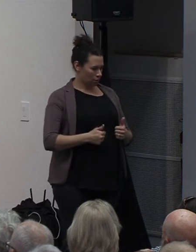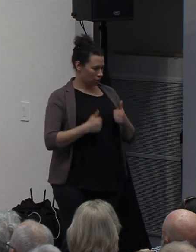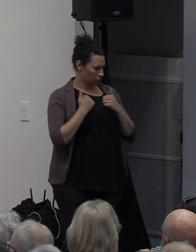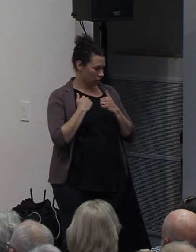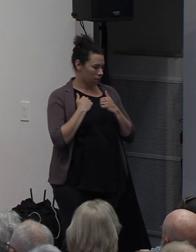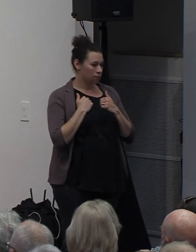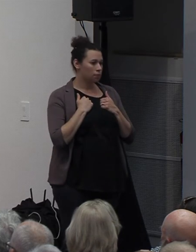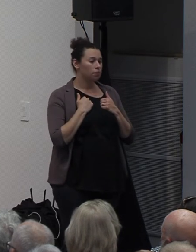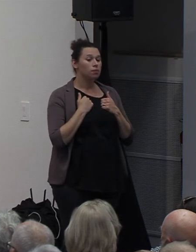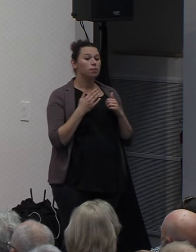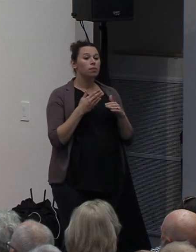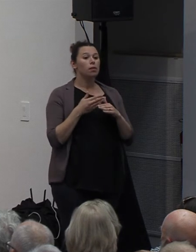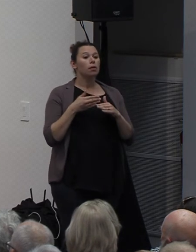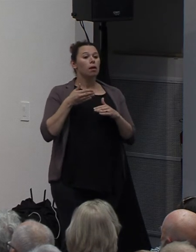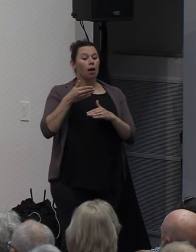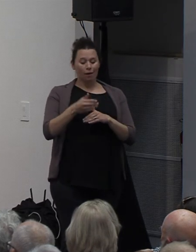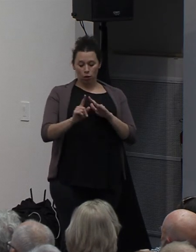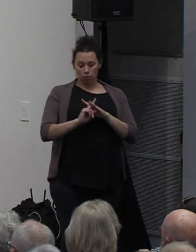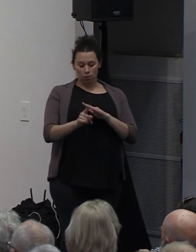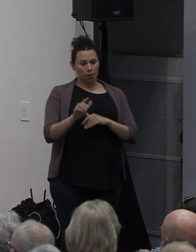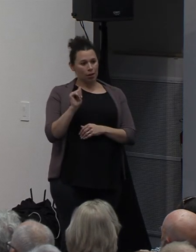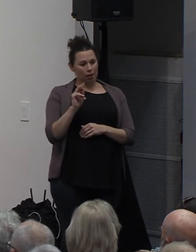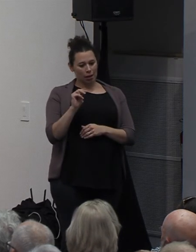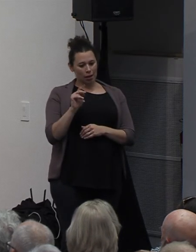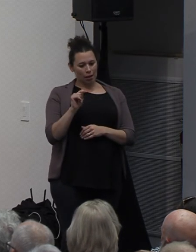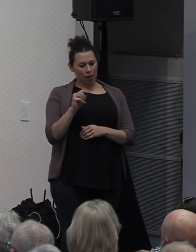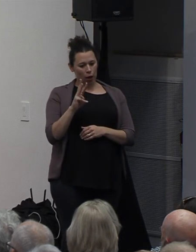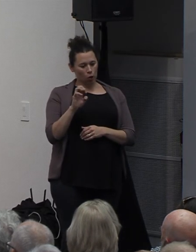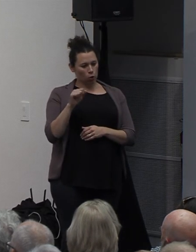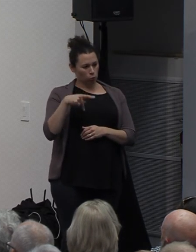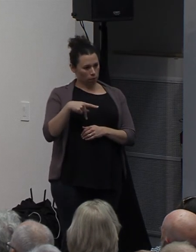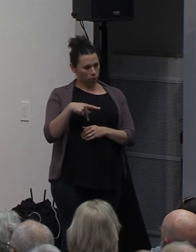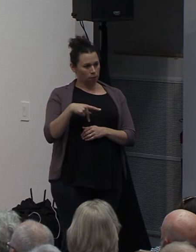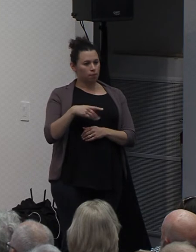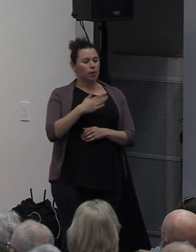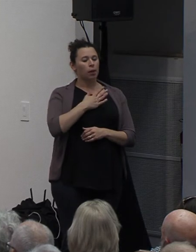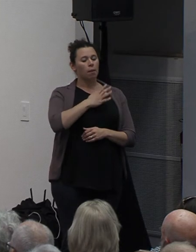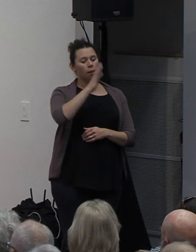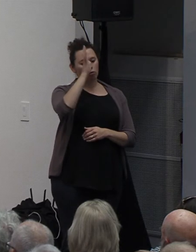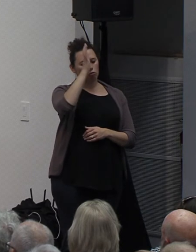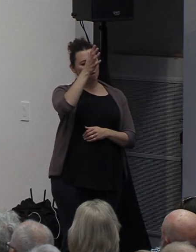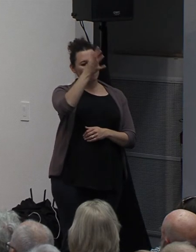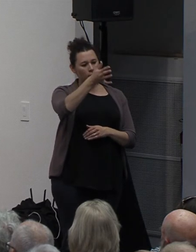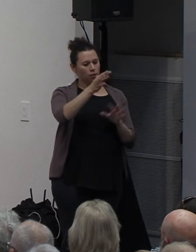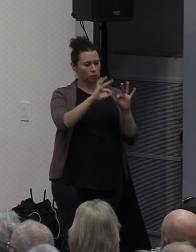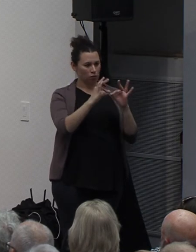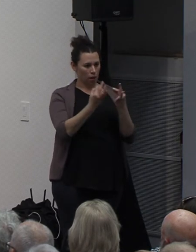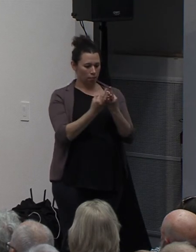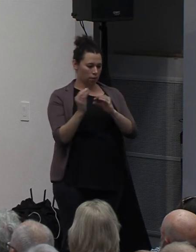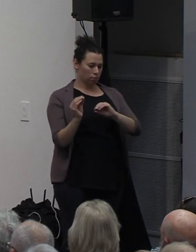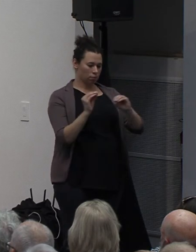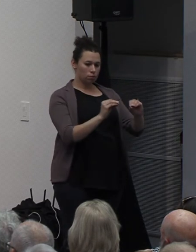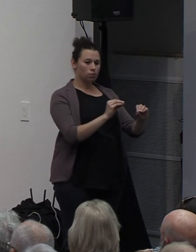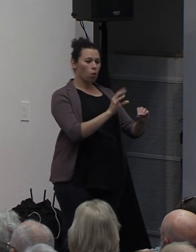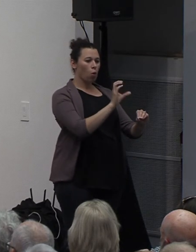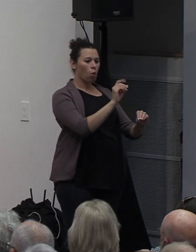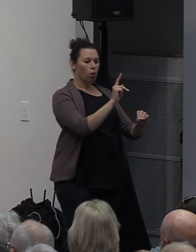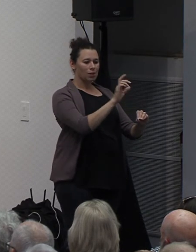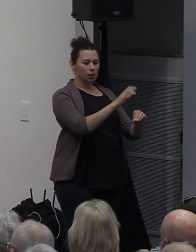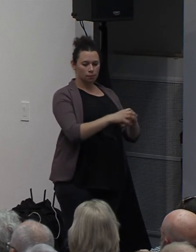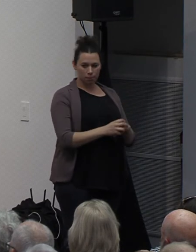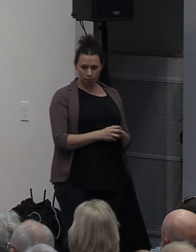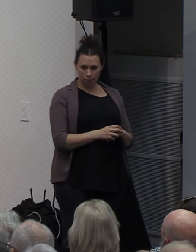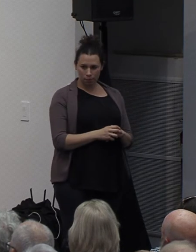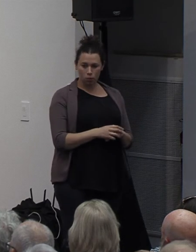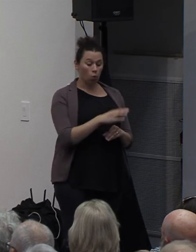fleeing Antwerp and everything they knew, the Silbermans, my grandfather's family, were outsiders in Oklahoma. Growing up, I was